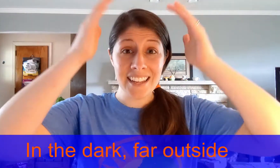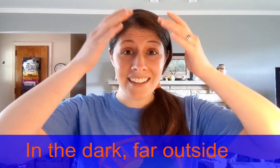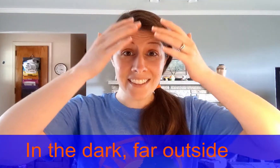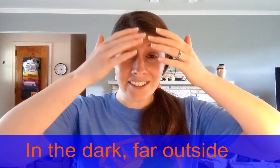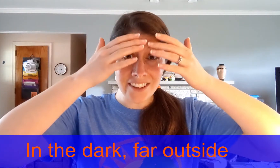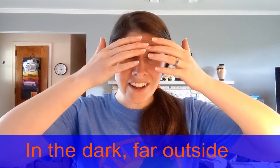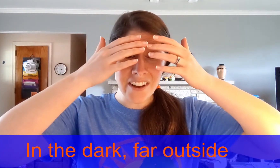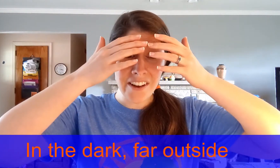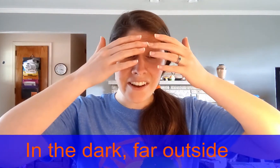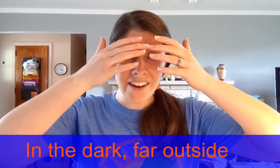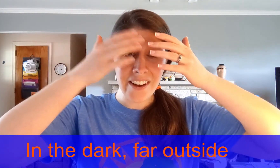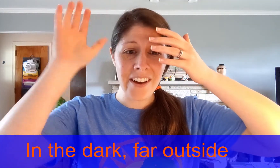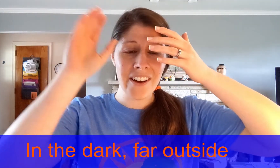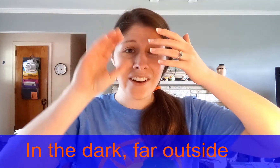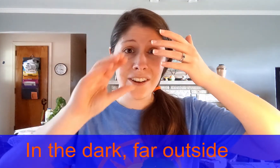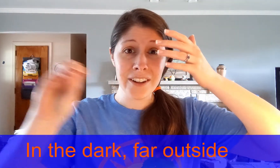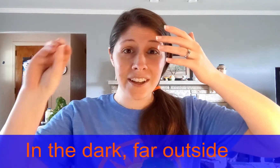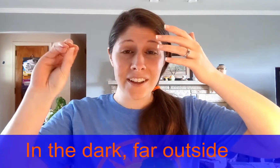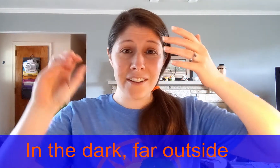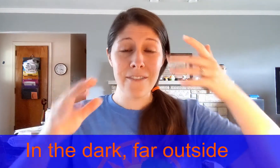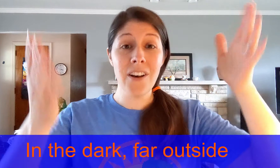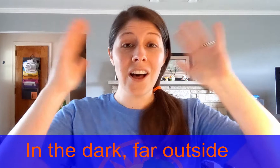In the dark, far